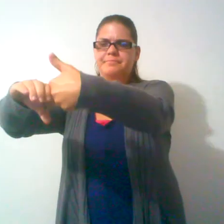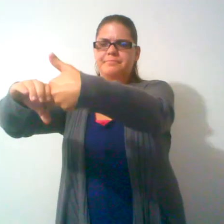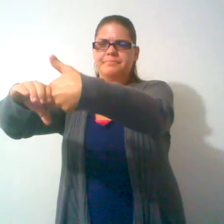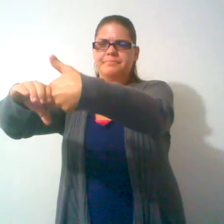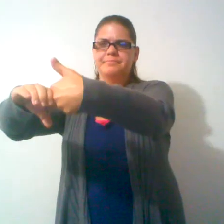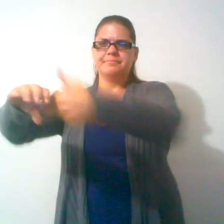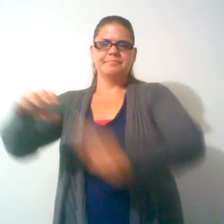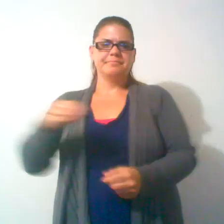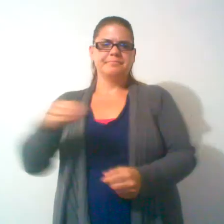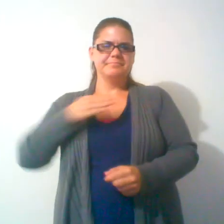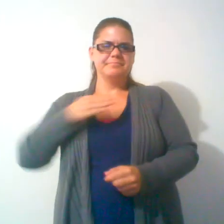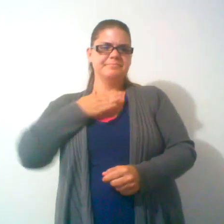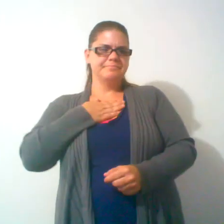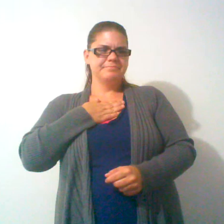sure what to do.